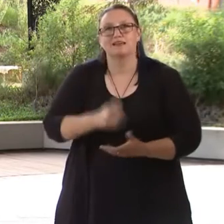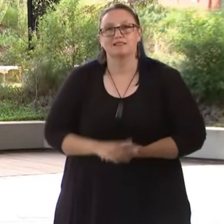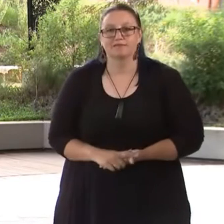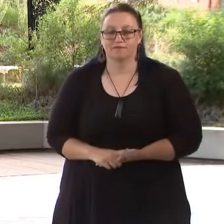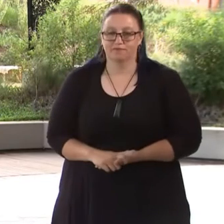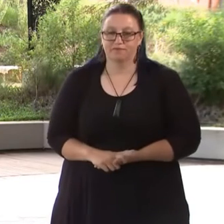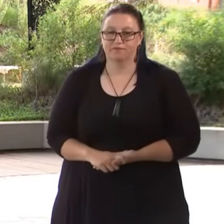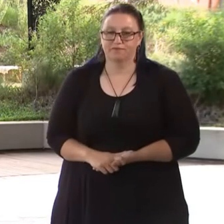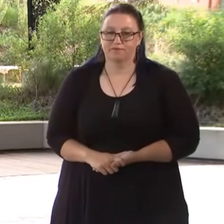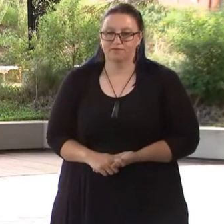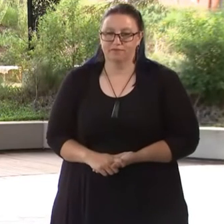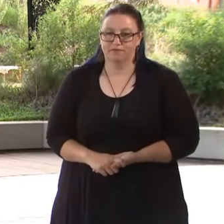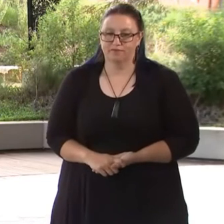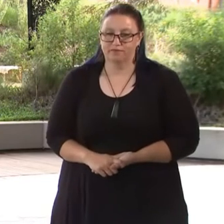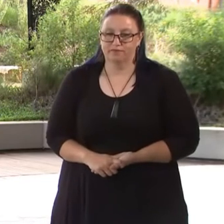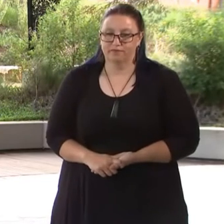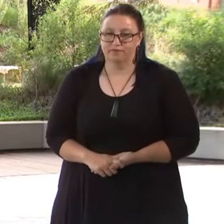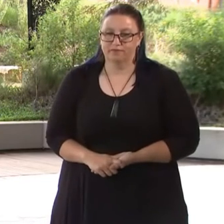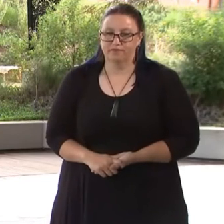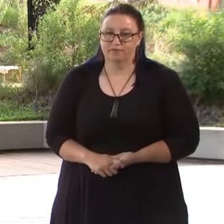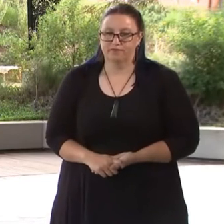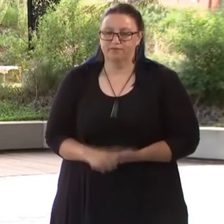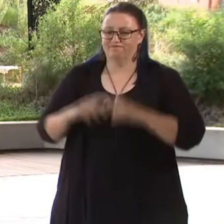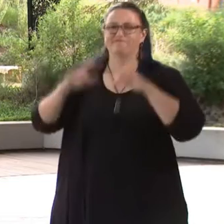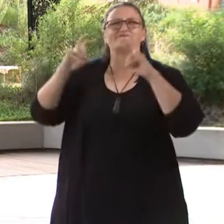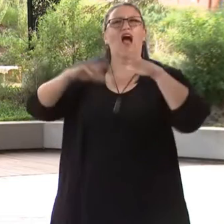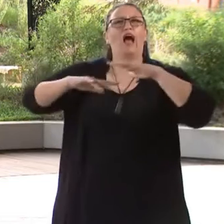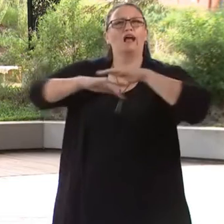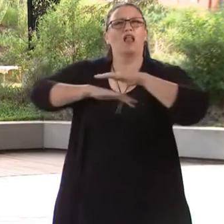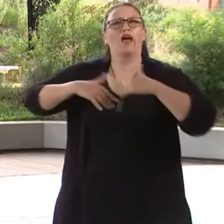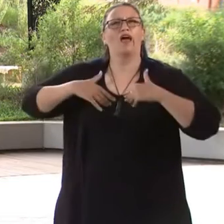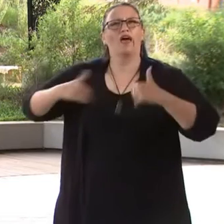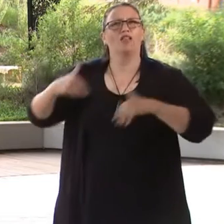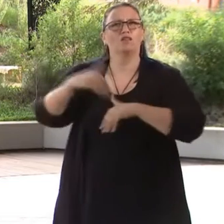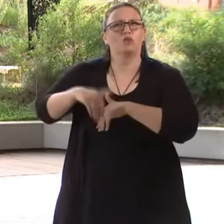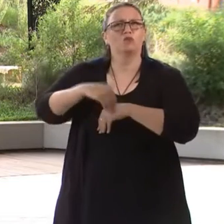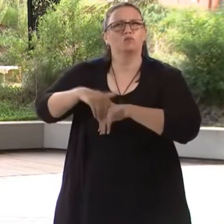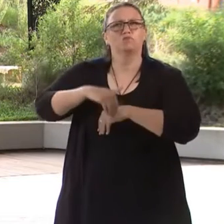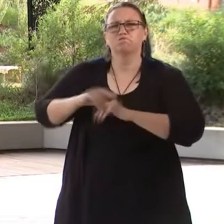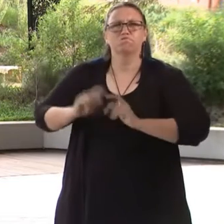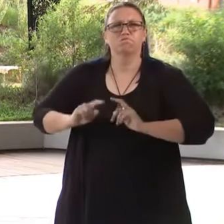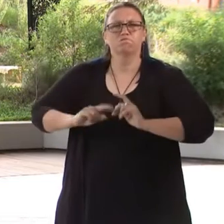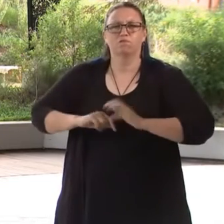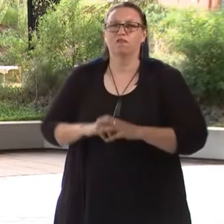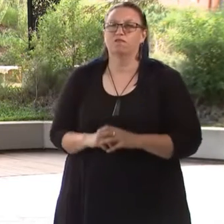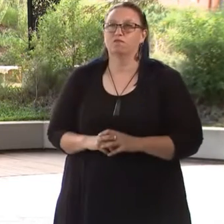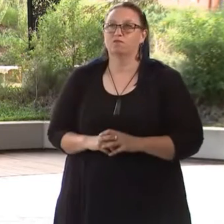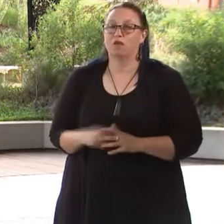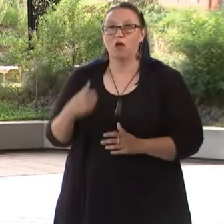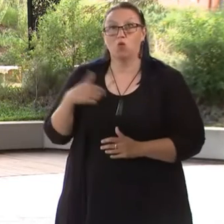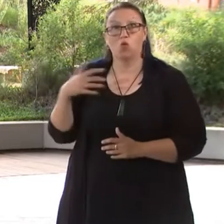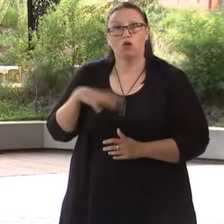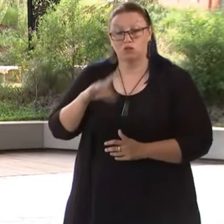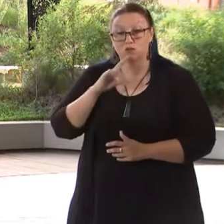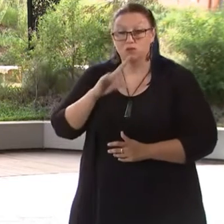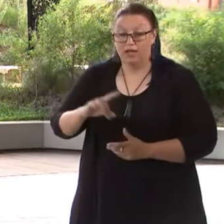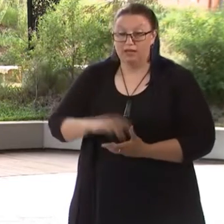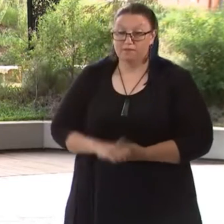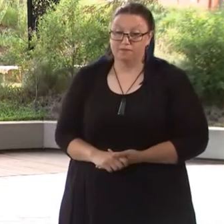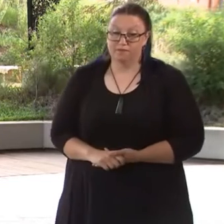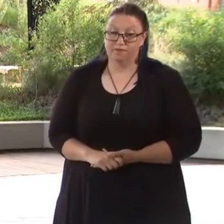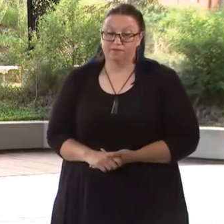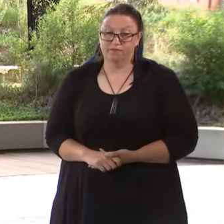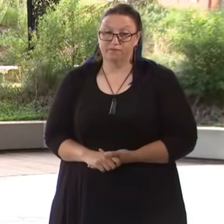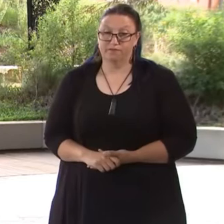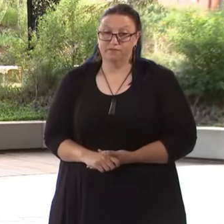We've looked at the underlying health conditions of those 28, and I would like to say that